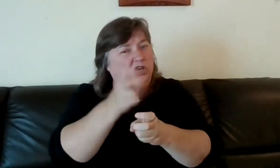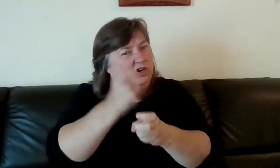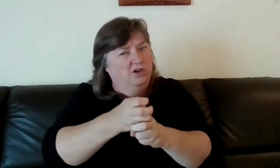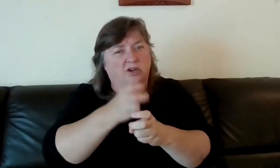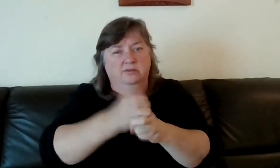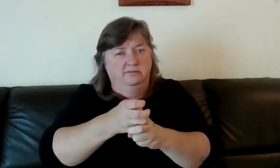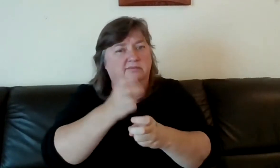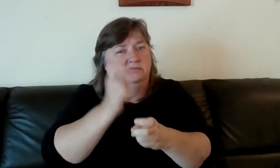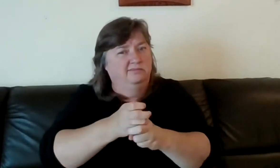Hard.